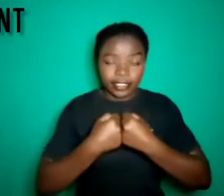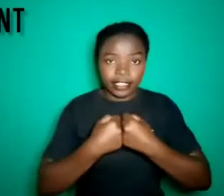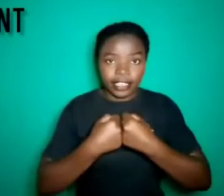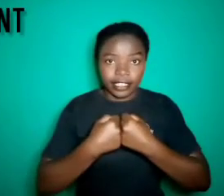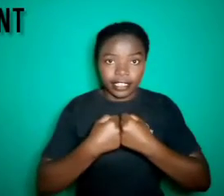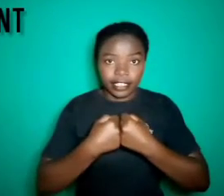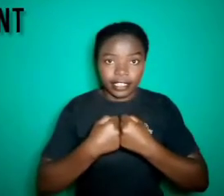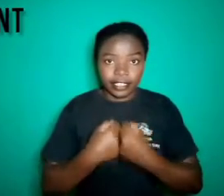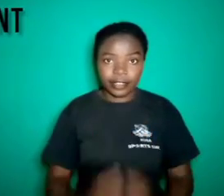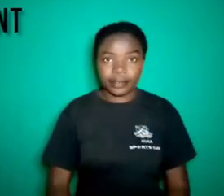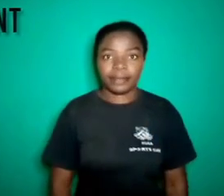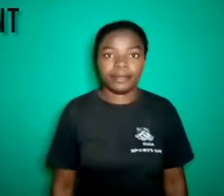accident.